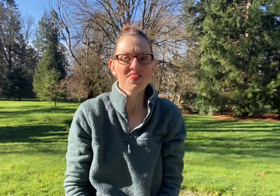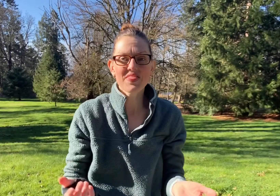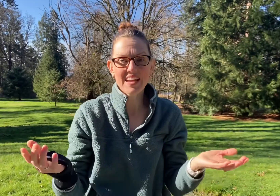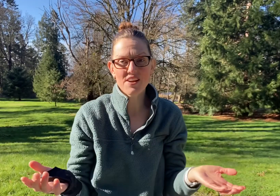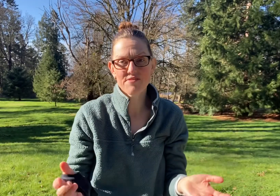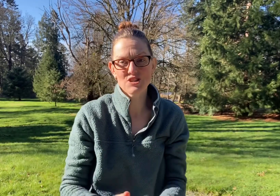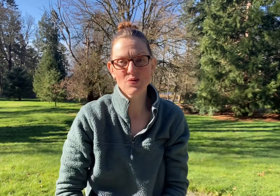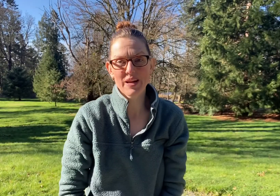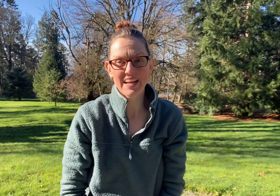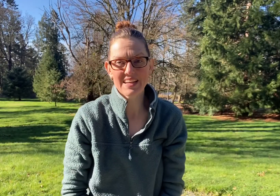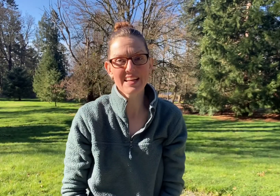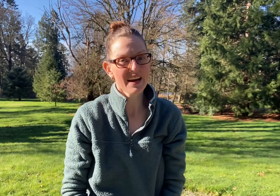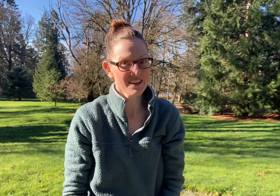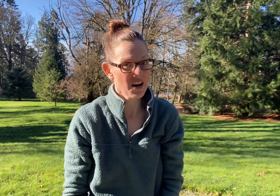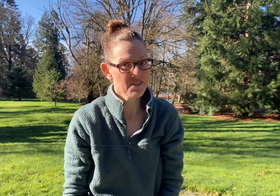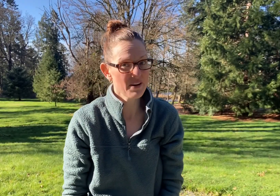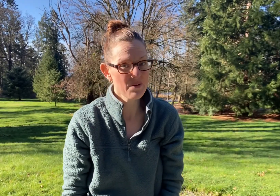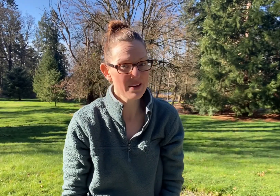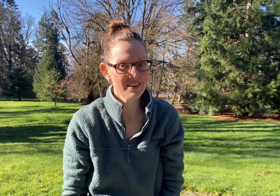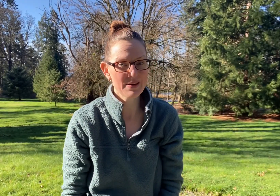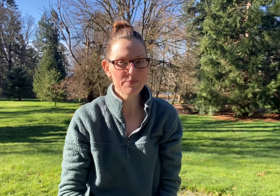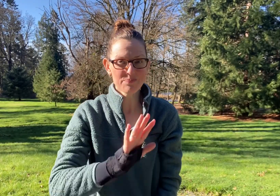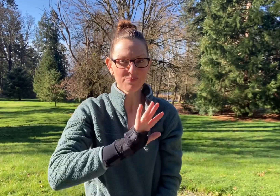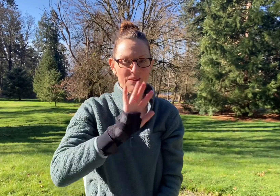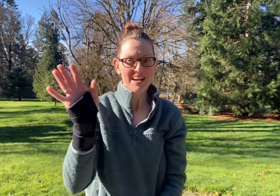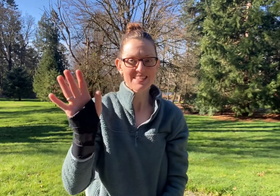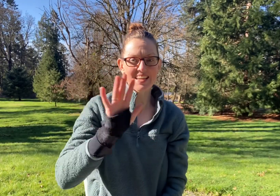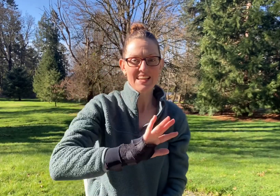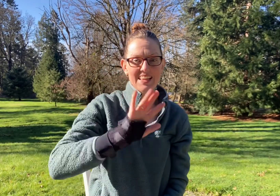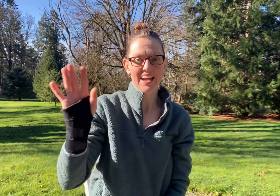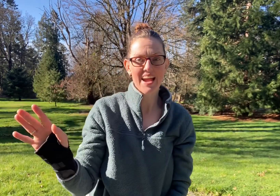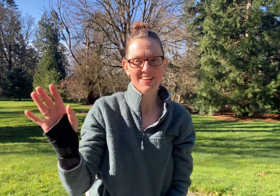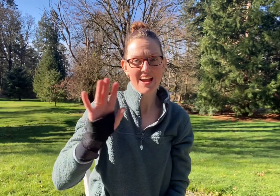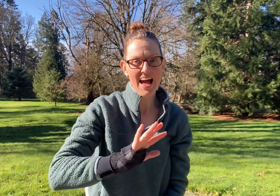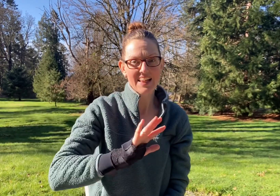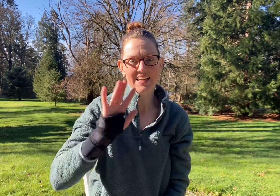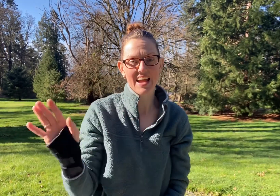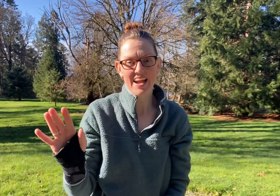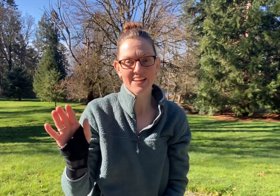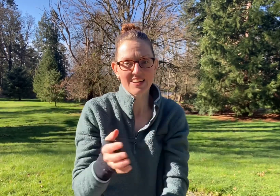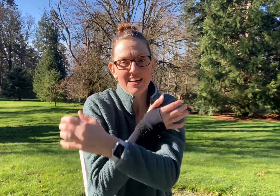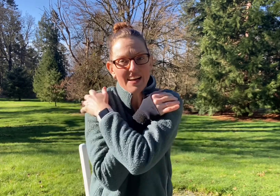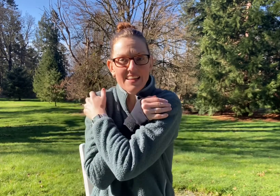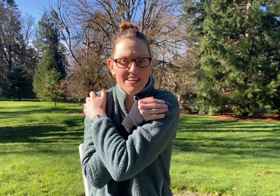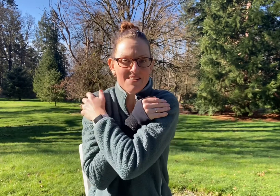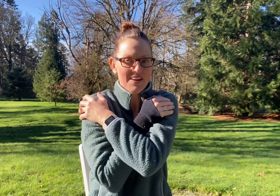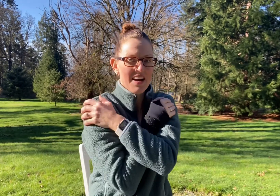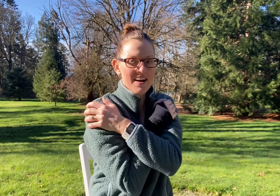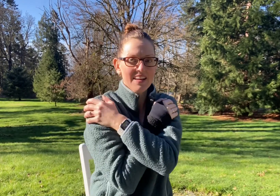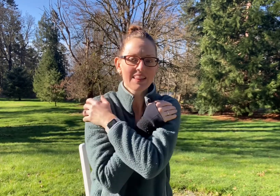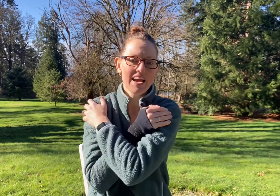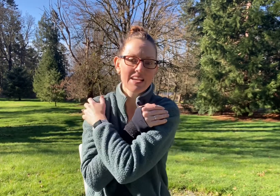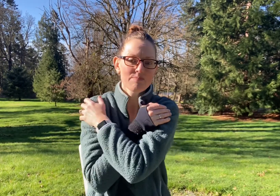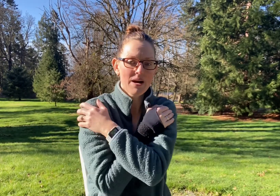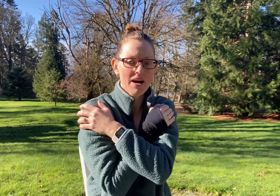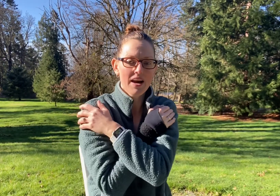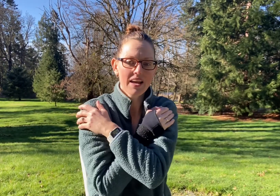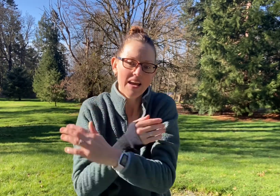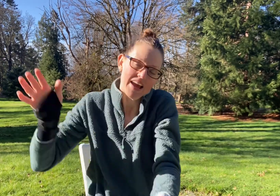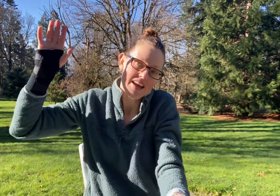Thank you for joining us. I had a lot of fun with you. See you later, alligator. Give a hug, ladybug. Hit